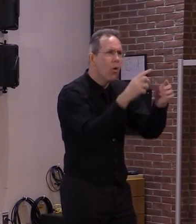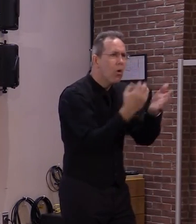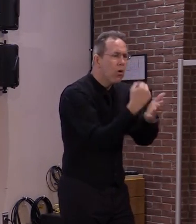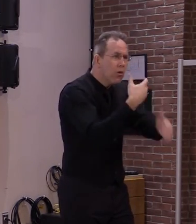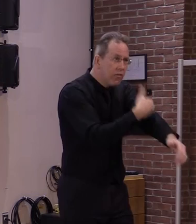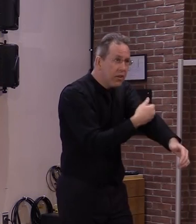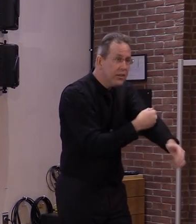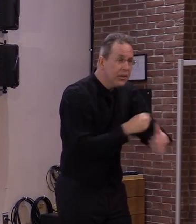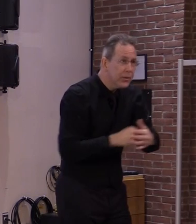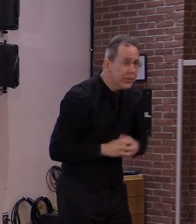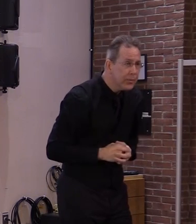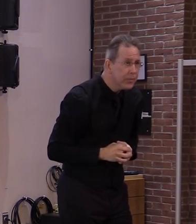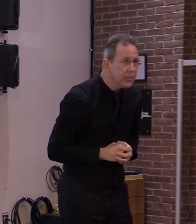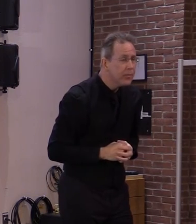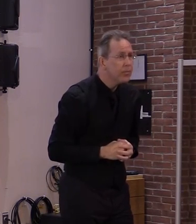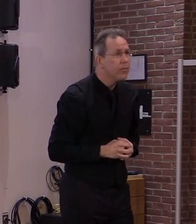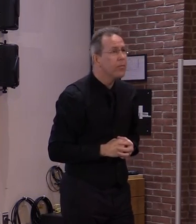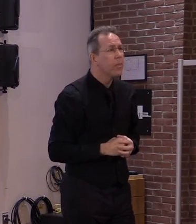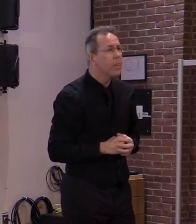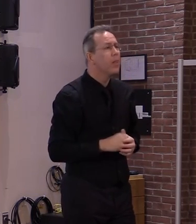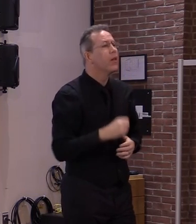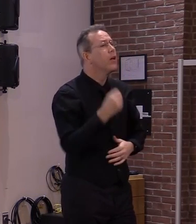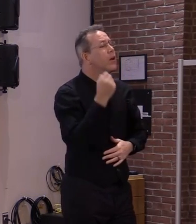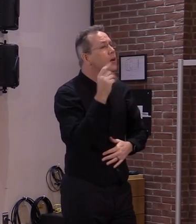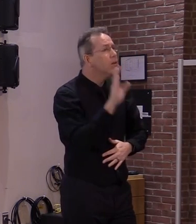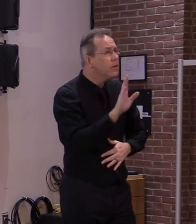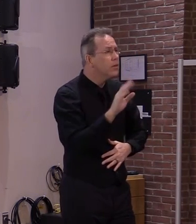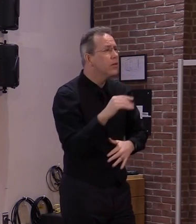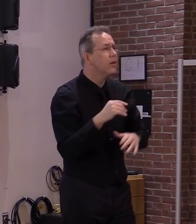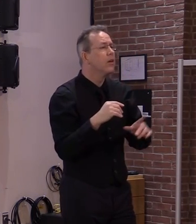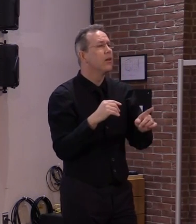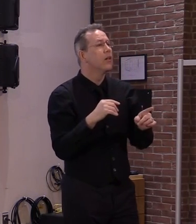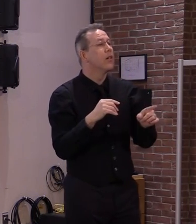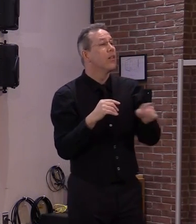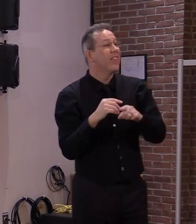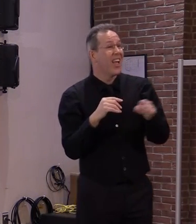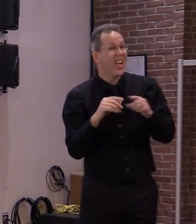and other helpful information is available at